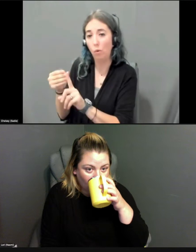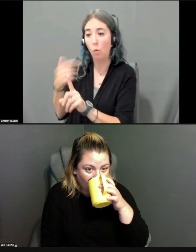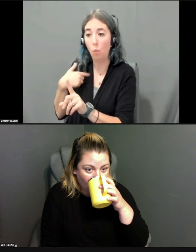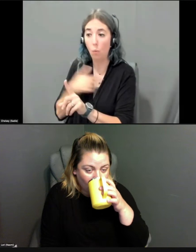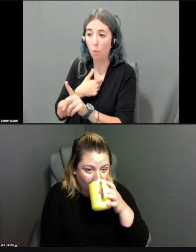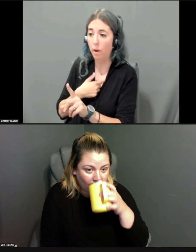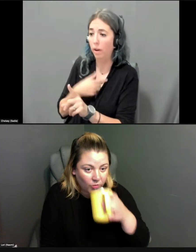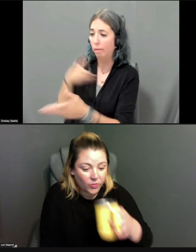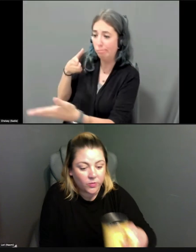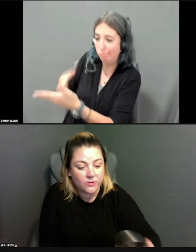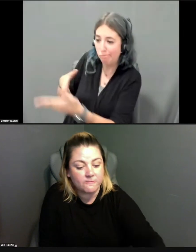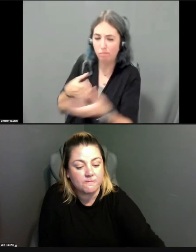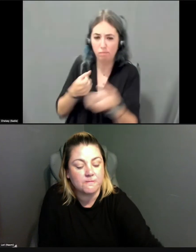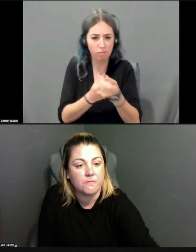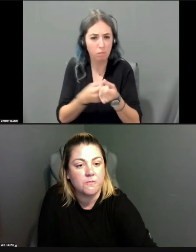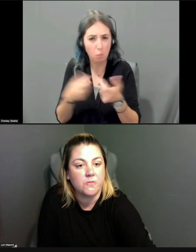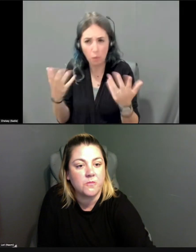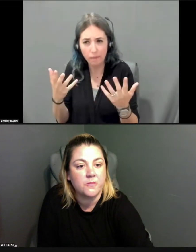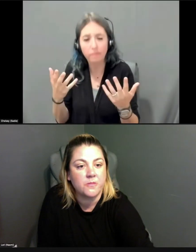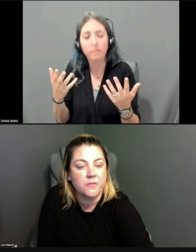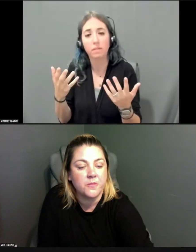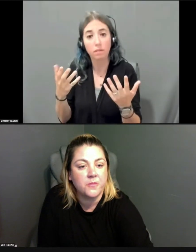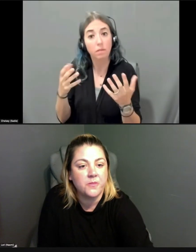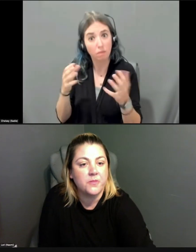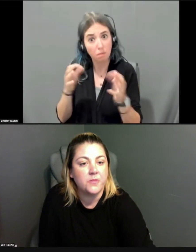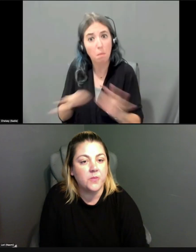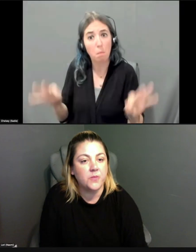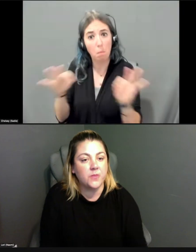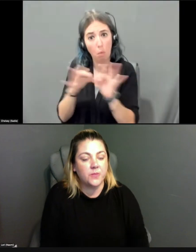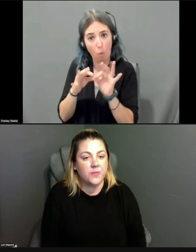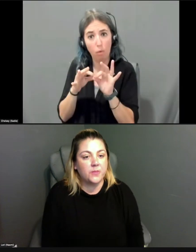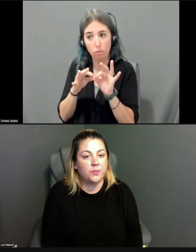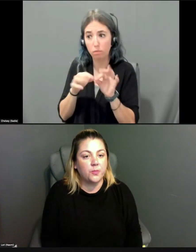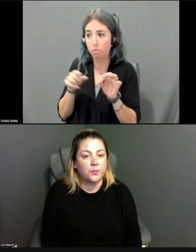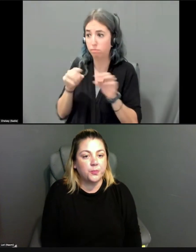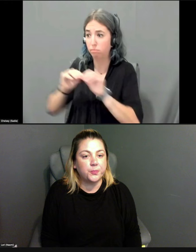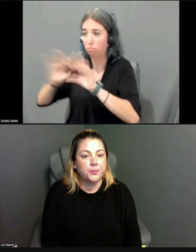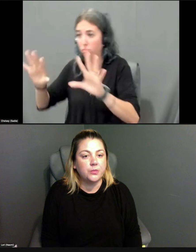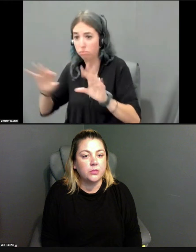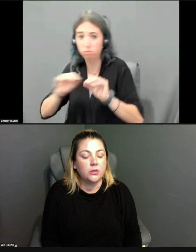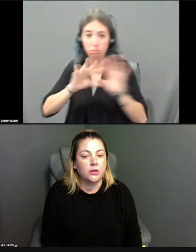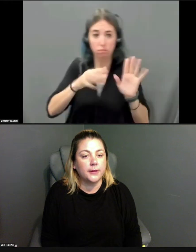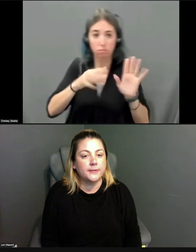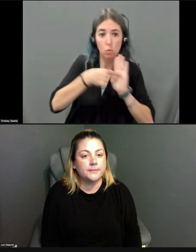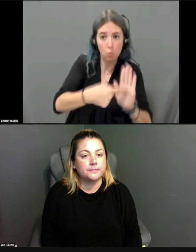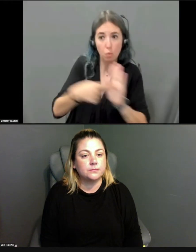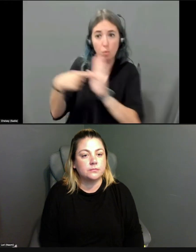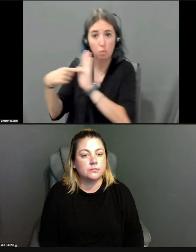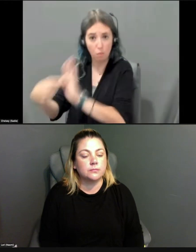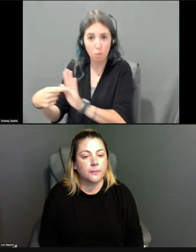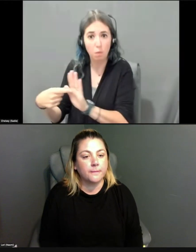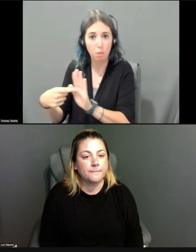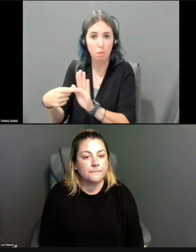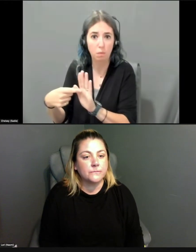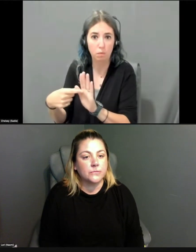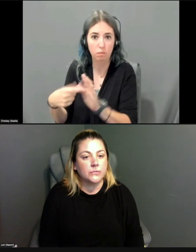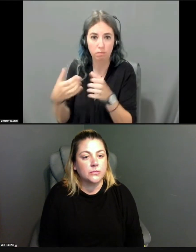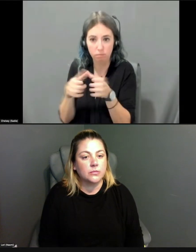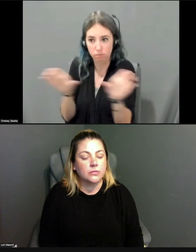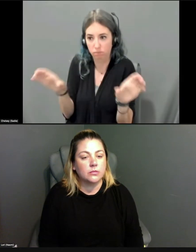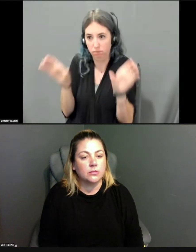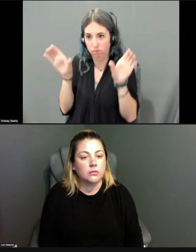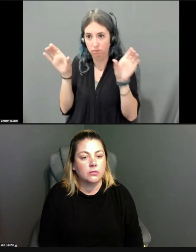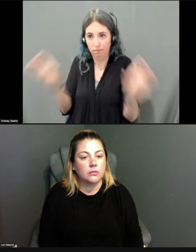of thing is a really helpful way to break it down, especially for somebody, again,